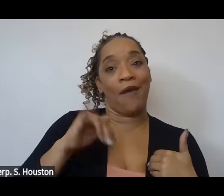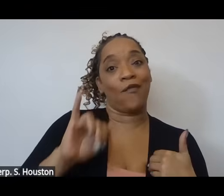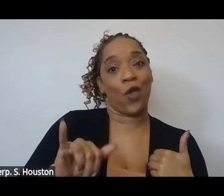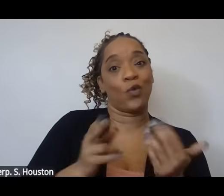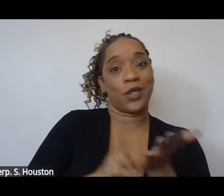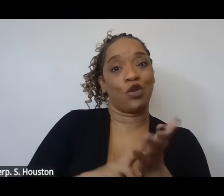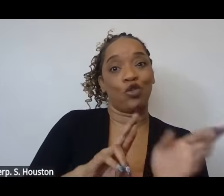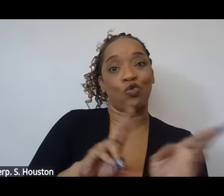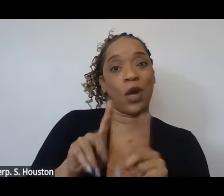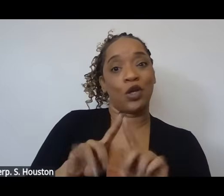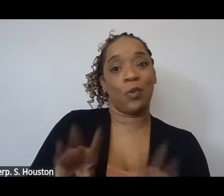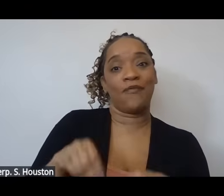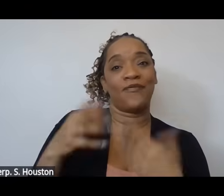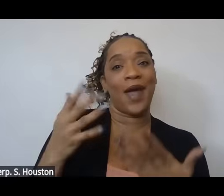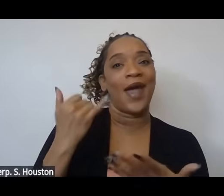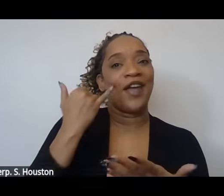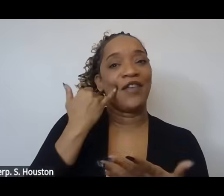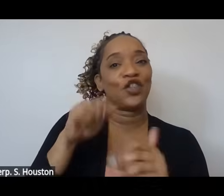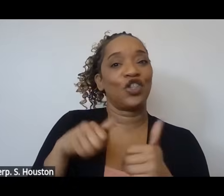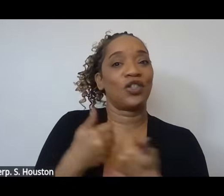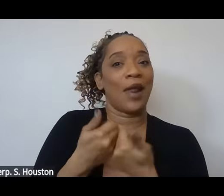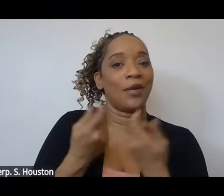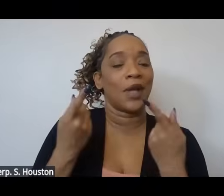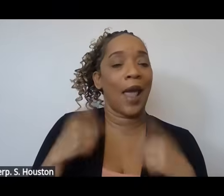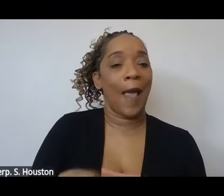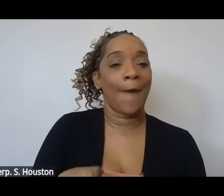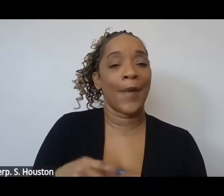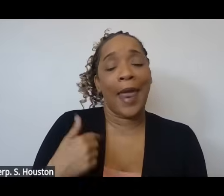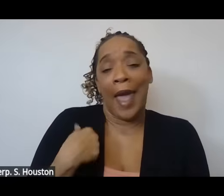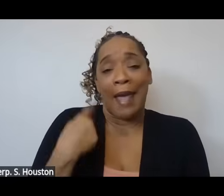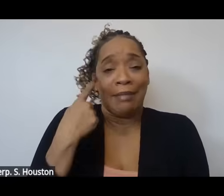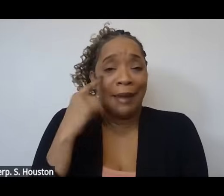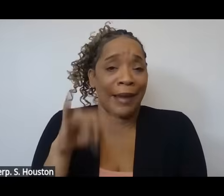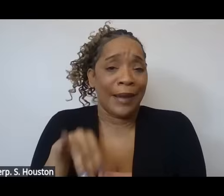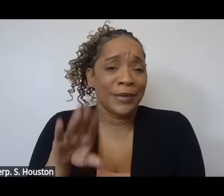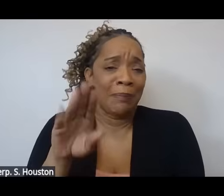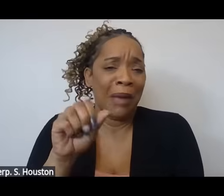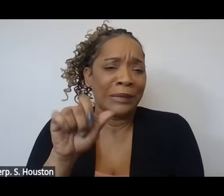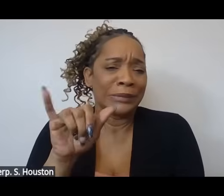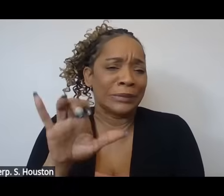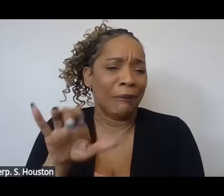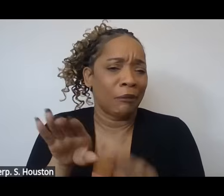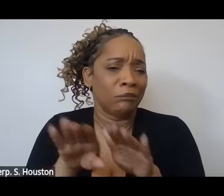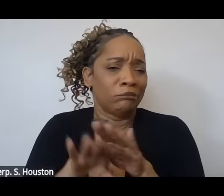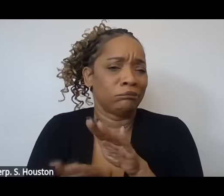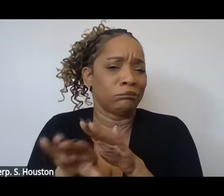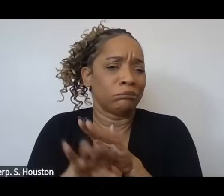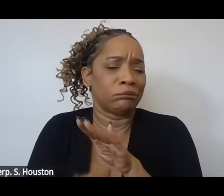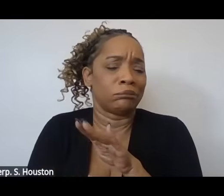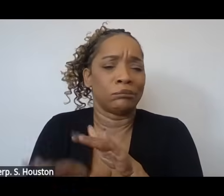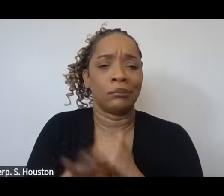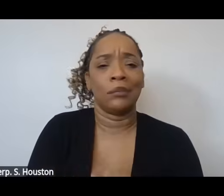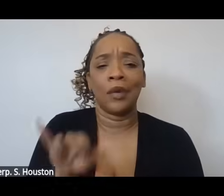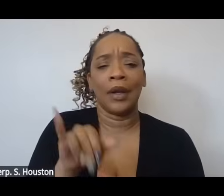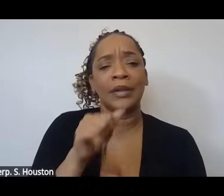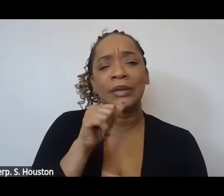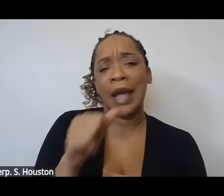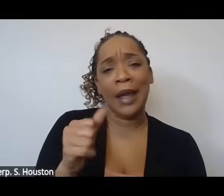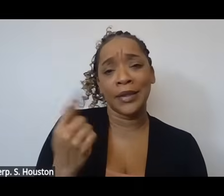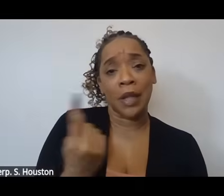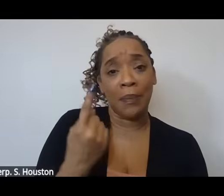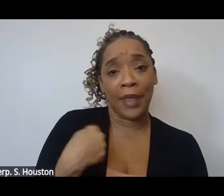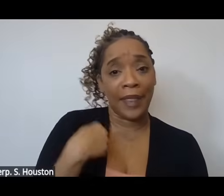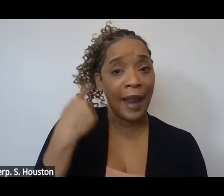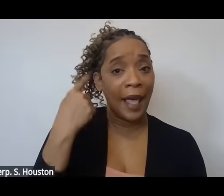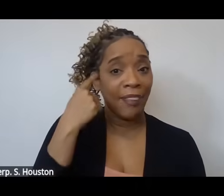just, I mean, it seems kind of basic. It's not something that I think that has been suggested before, but it